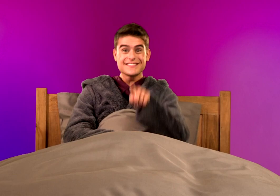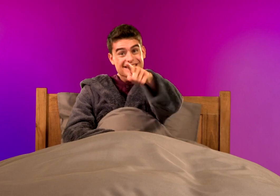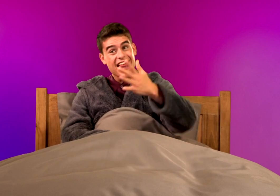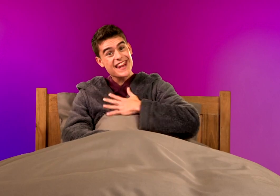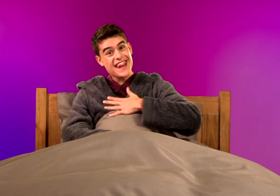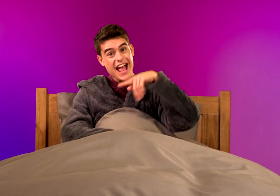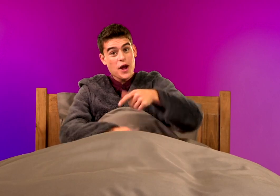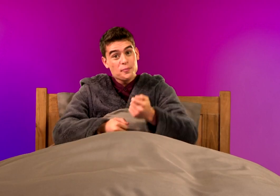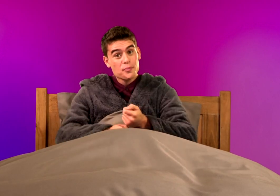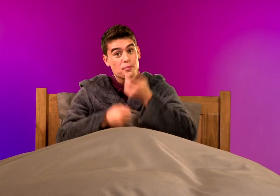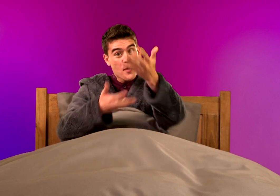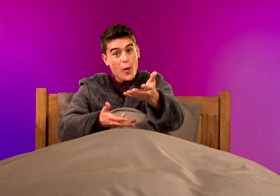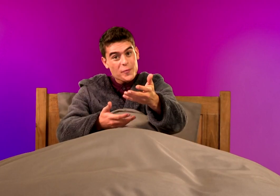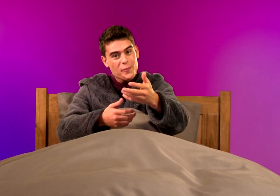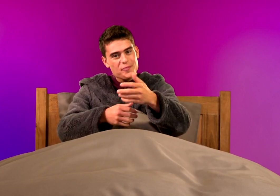Did you like that poem?